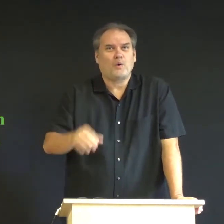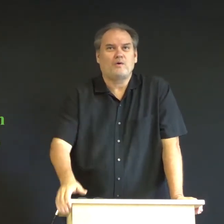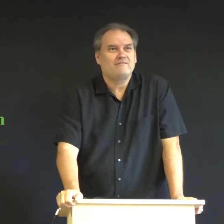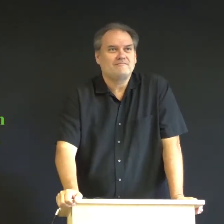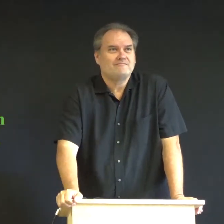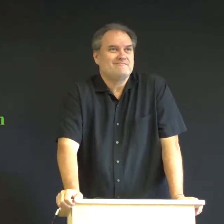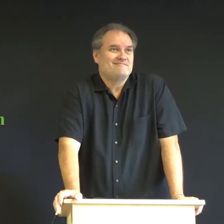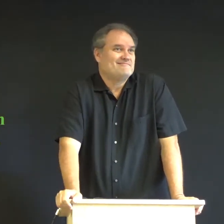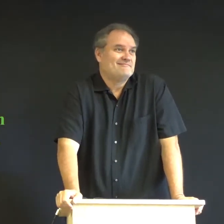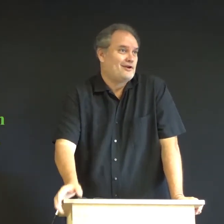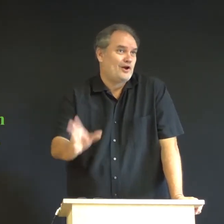No.